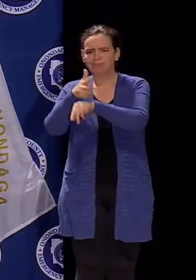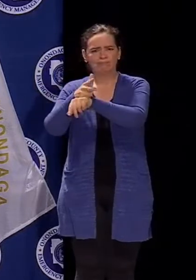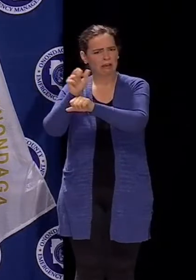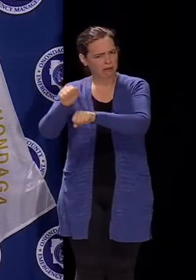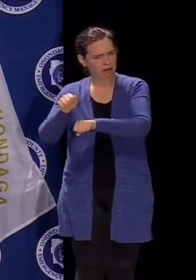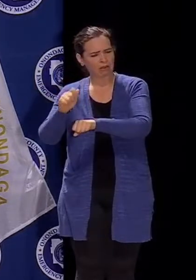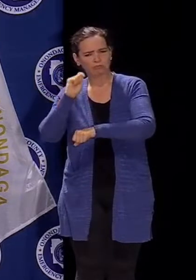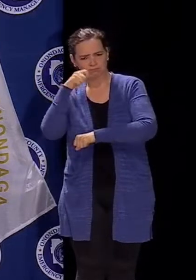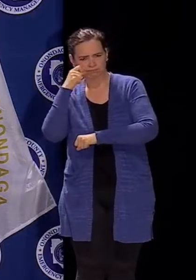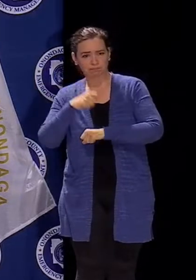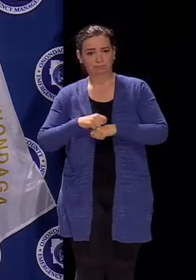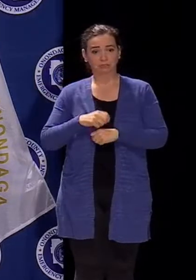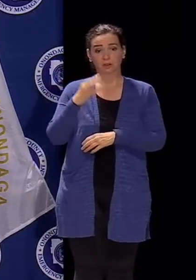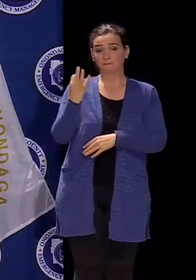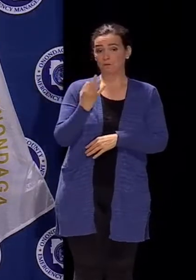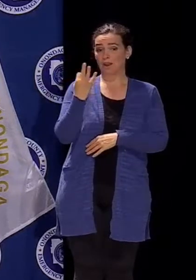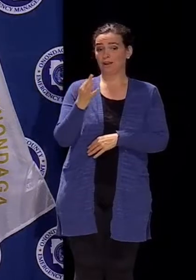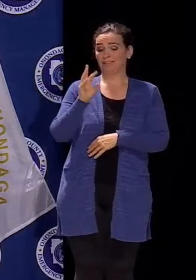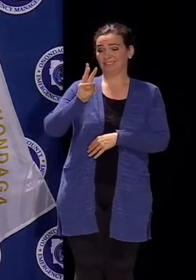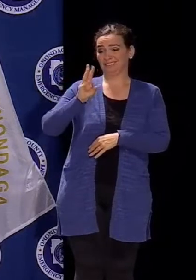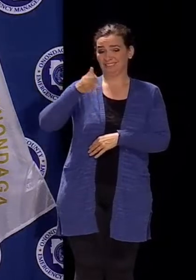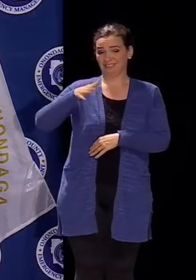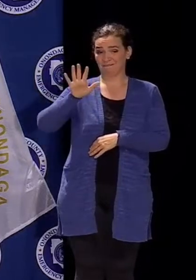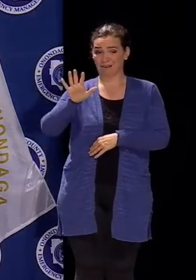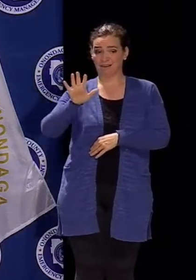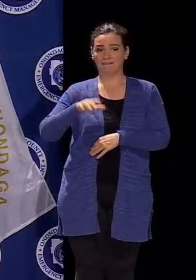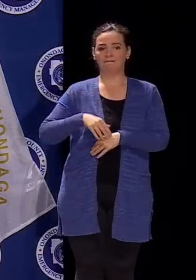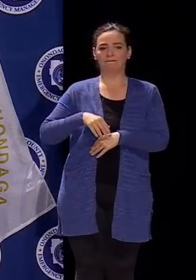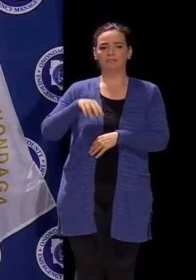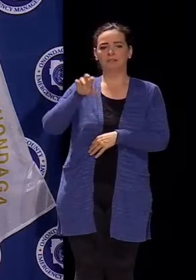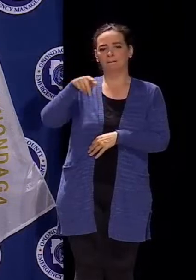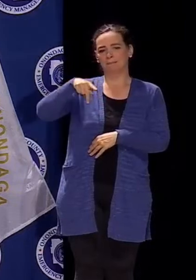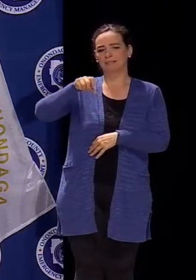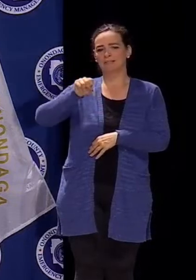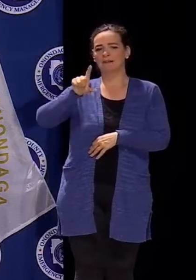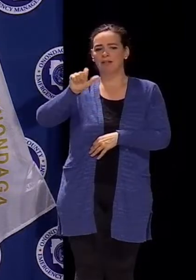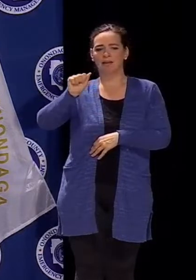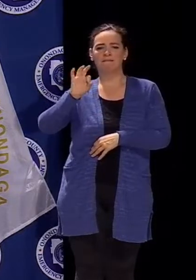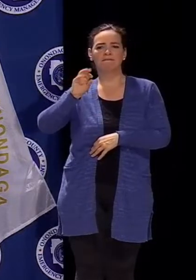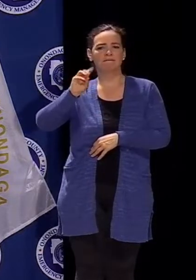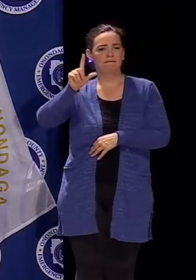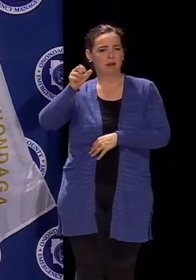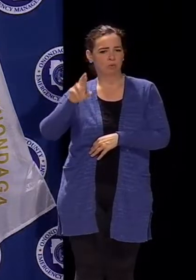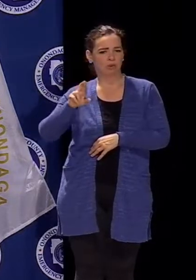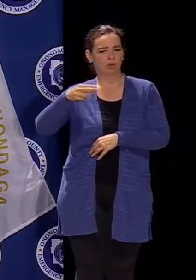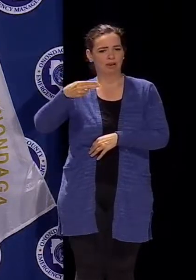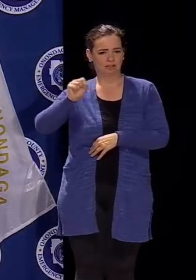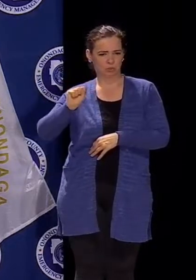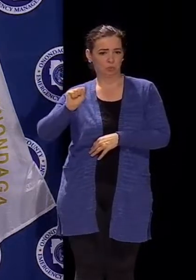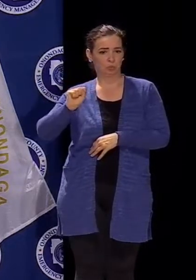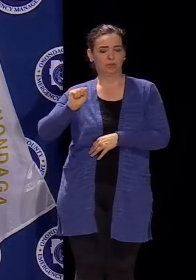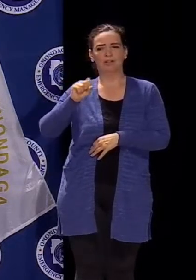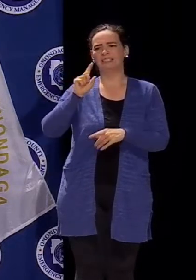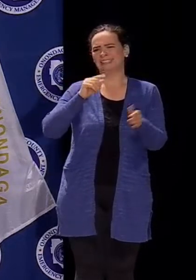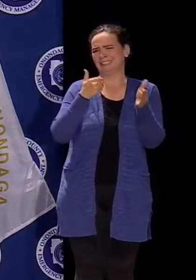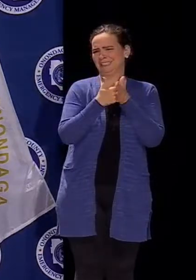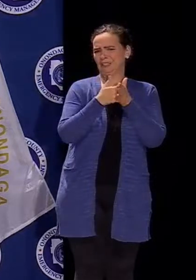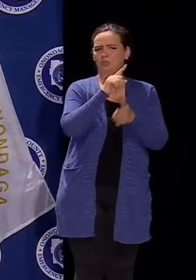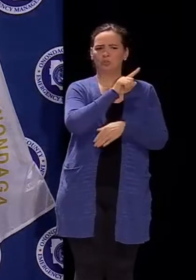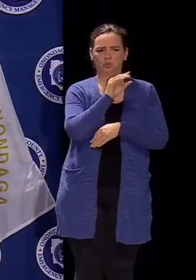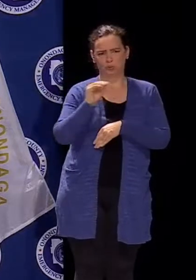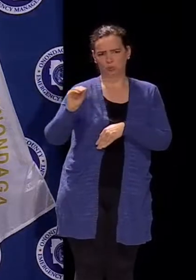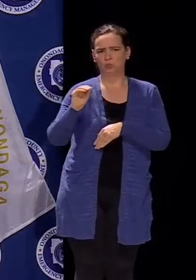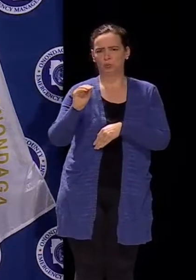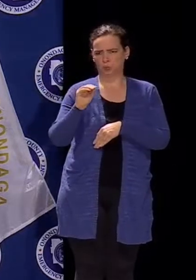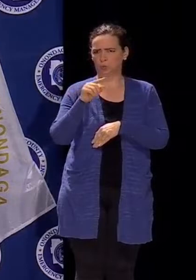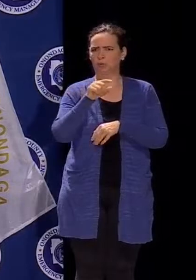Friday, June 5th, we have a testing site at PSLA, Public Service Leadership Academy at Fowler High School. So